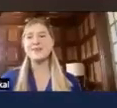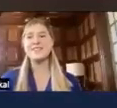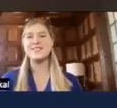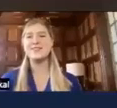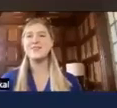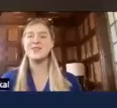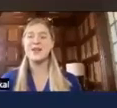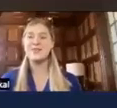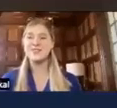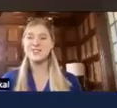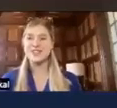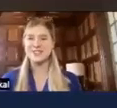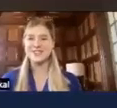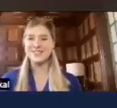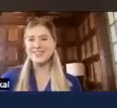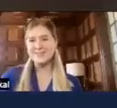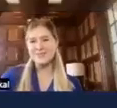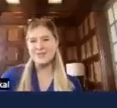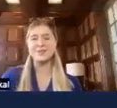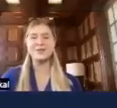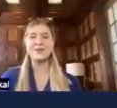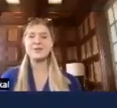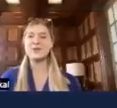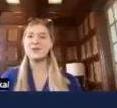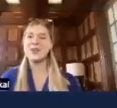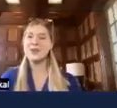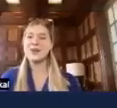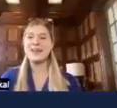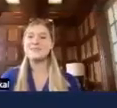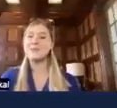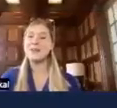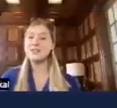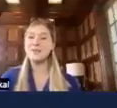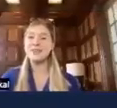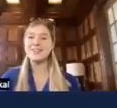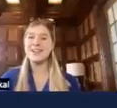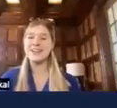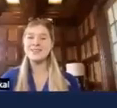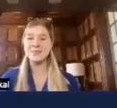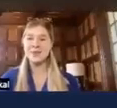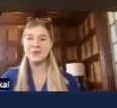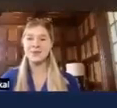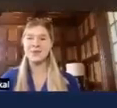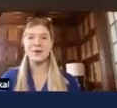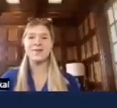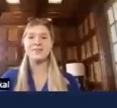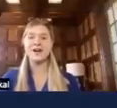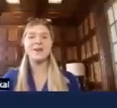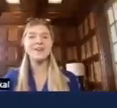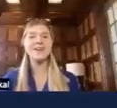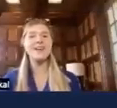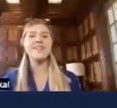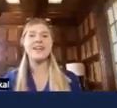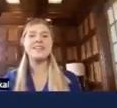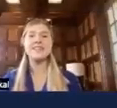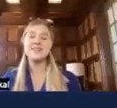Thank you so much, Lisa, for the thoughtful introduction. It has been so good to work with you, and it is my pleasure to be here today speaking with you about the